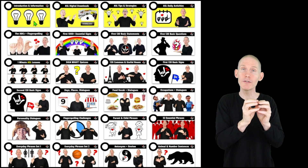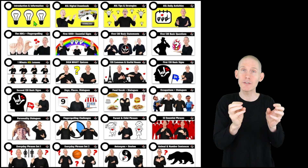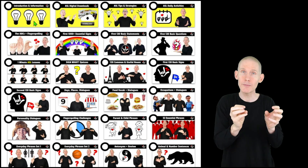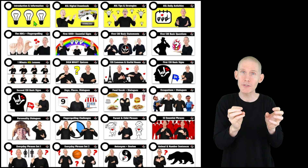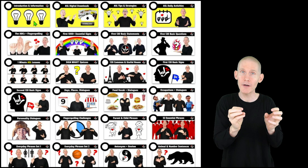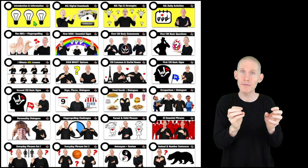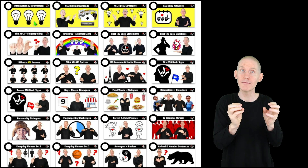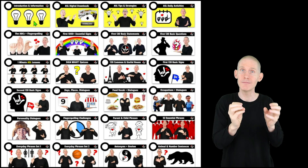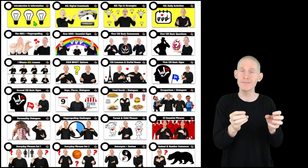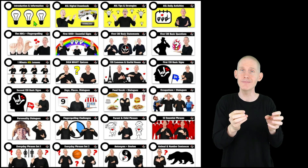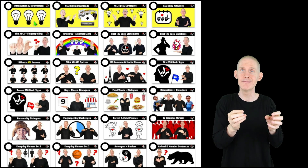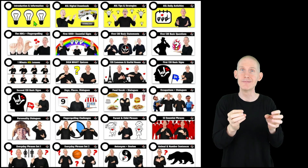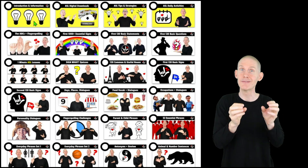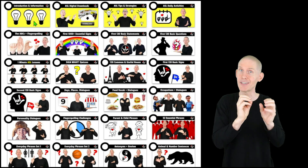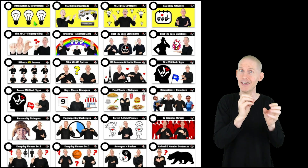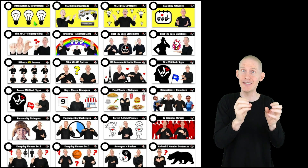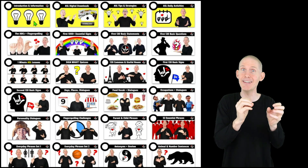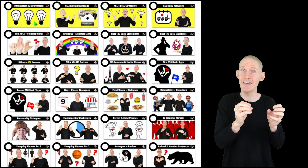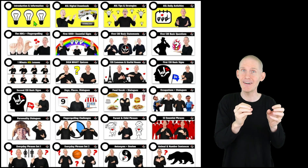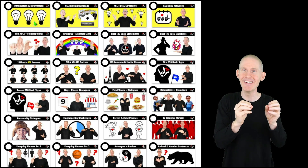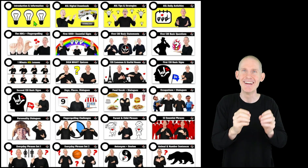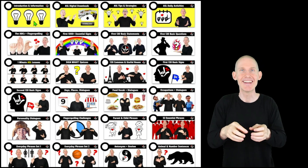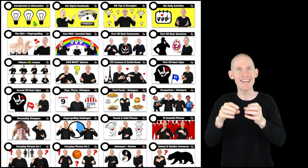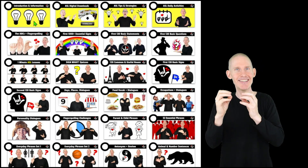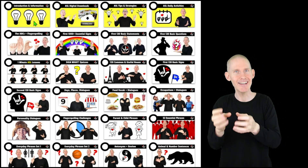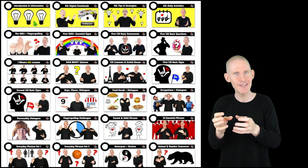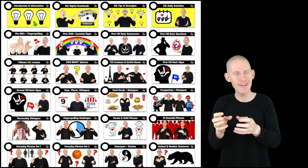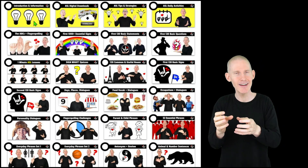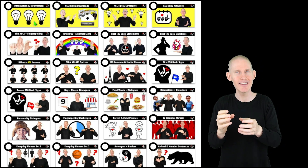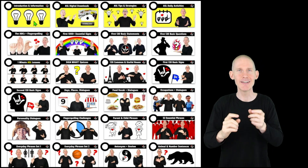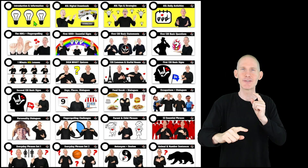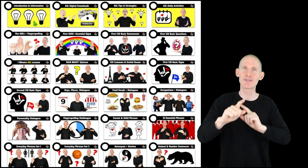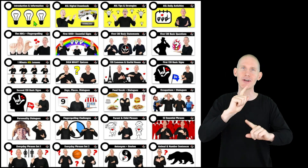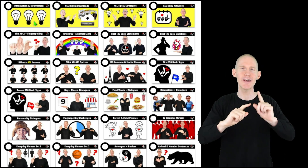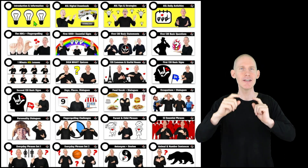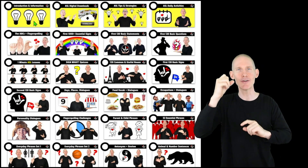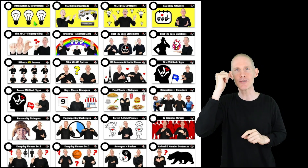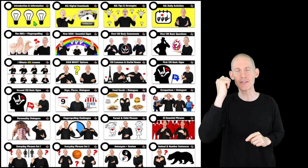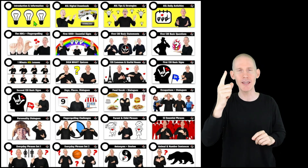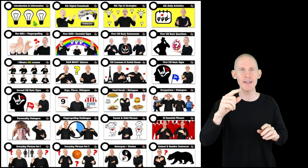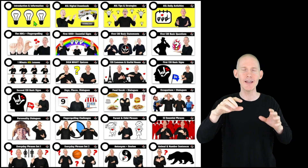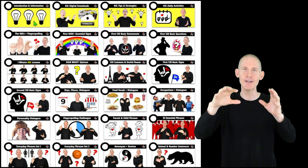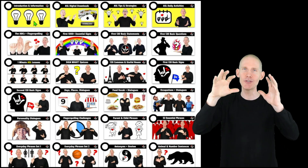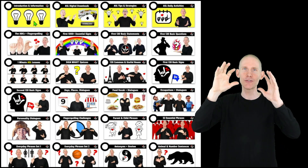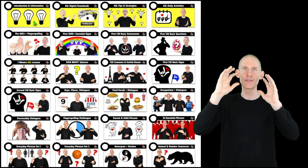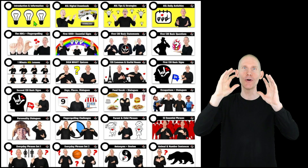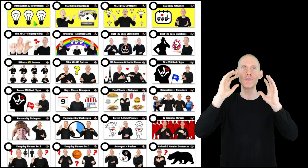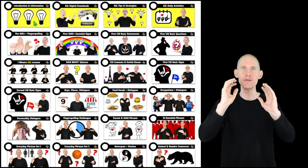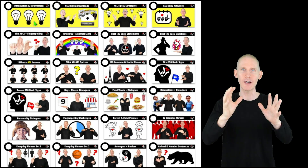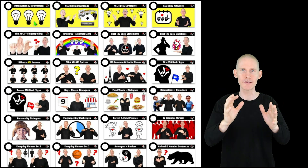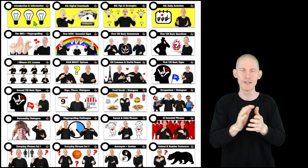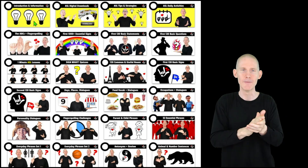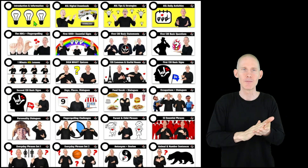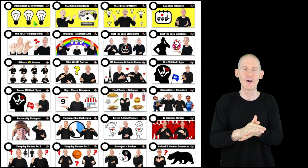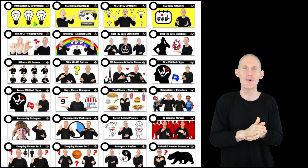some stuff in detail. Get tested on it, signing, understanding, and just go nuts.